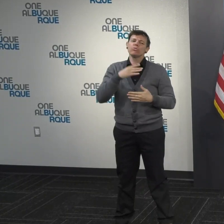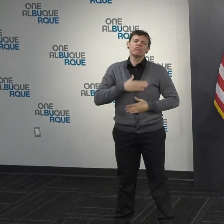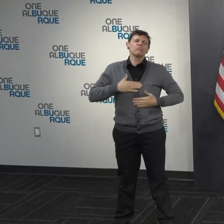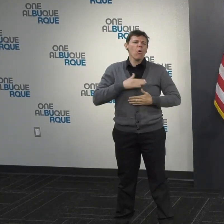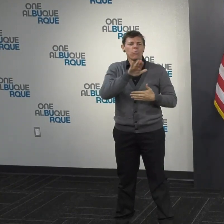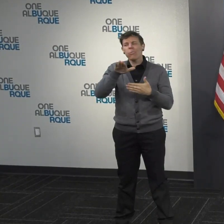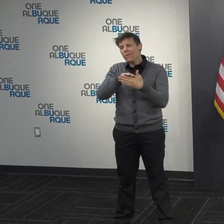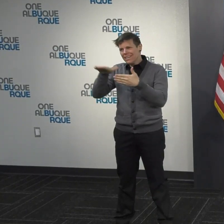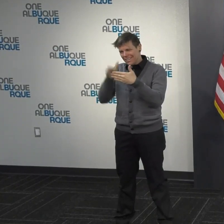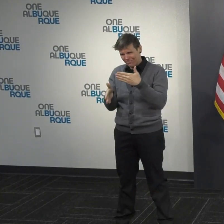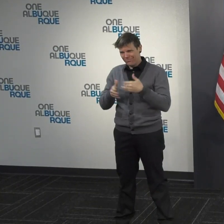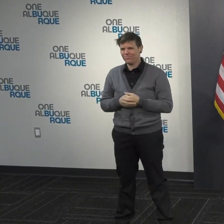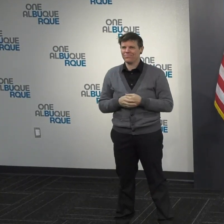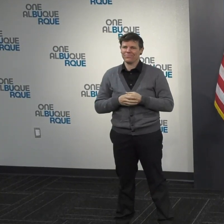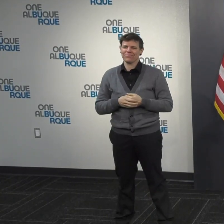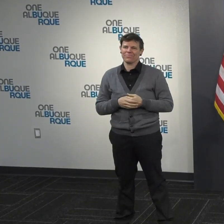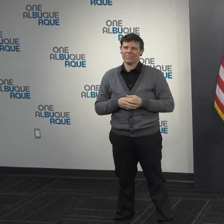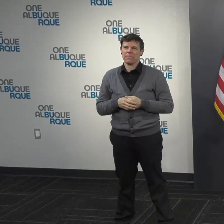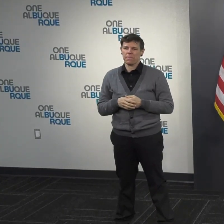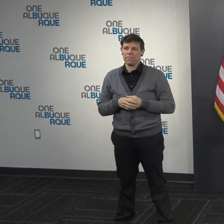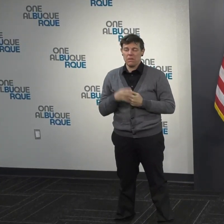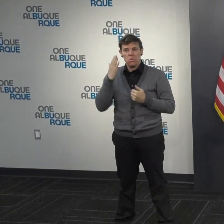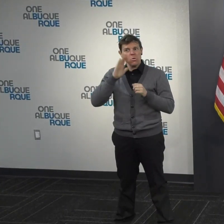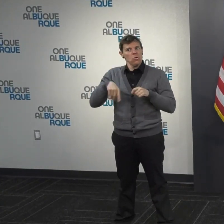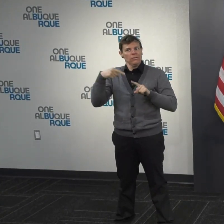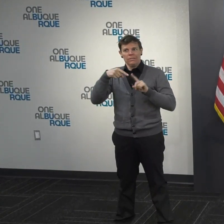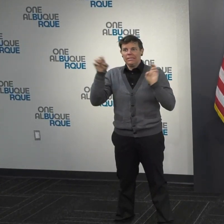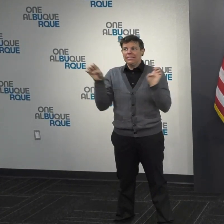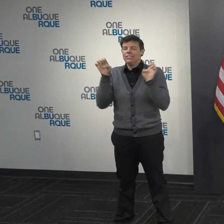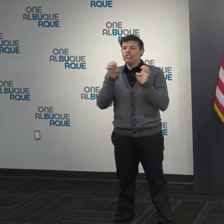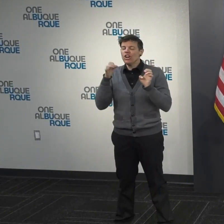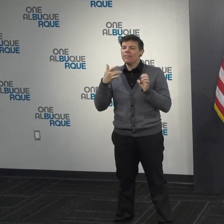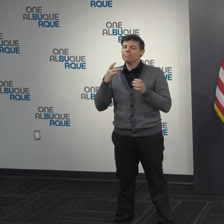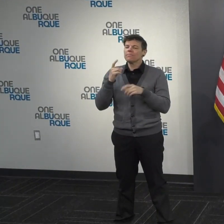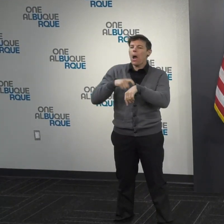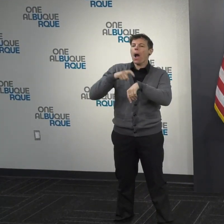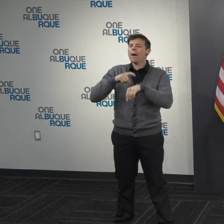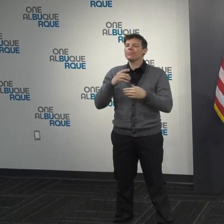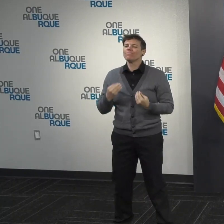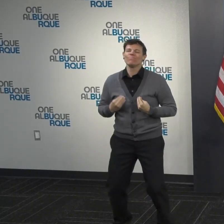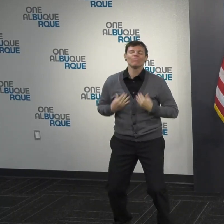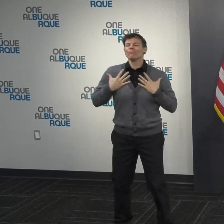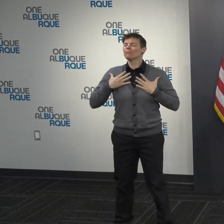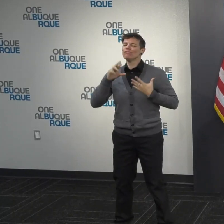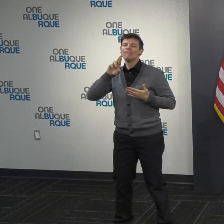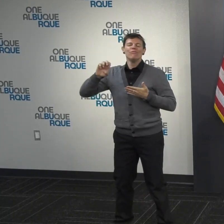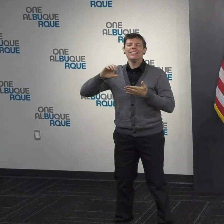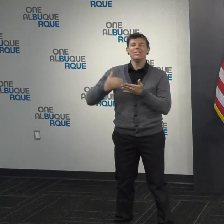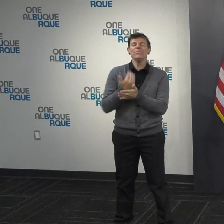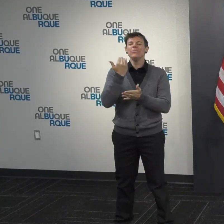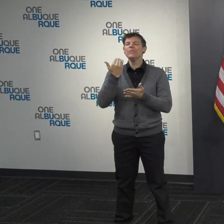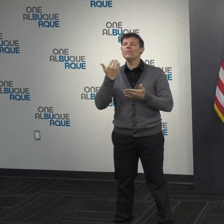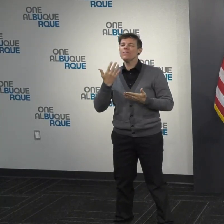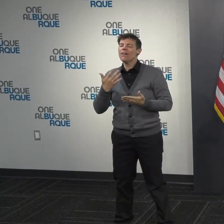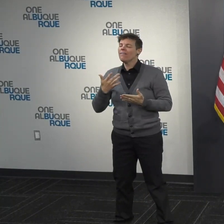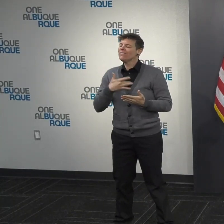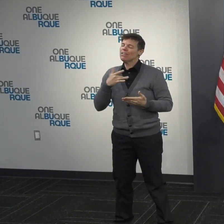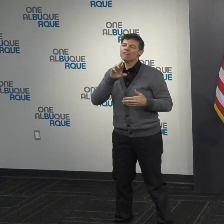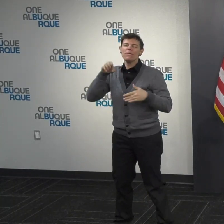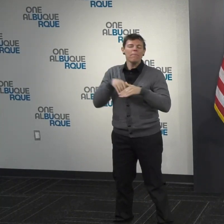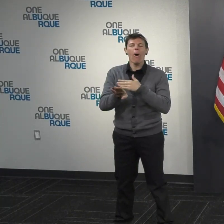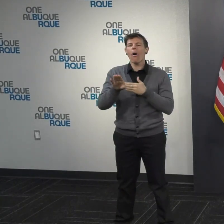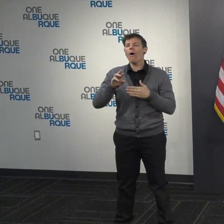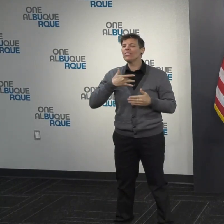a time of renewal. It's a time of rejuvenation and rebirth, and in many ways, what a strong